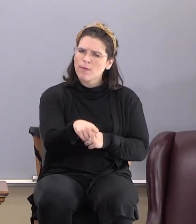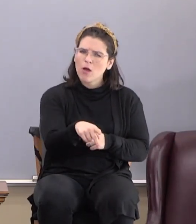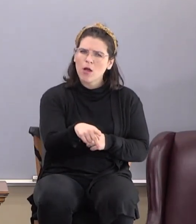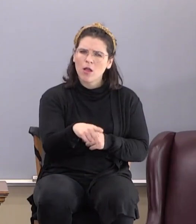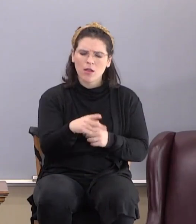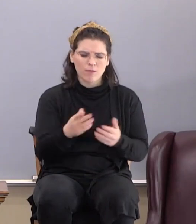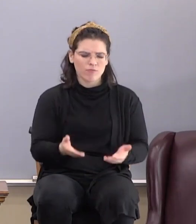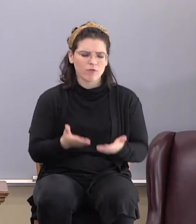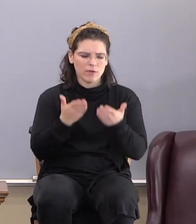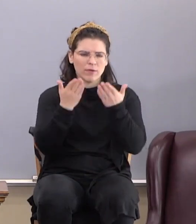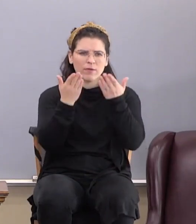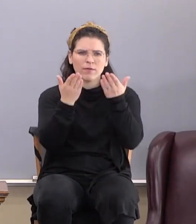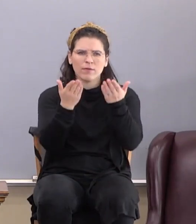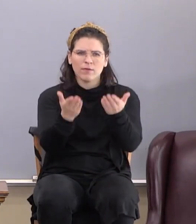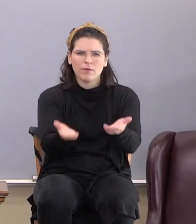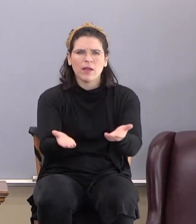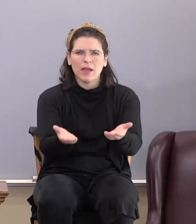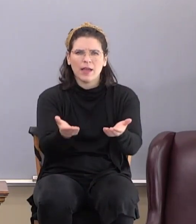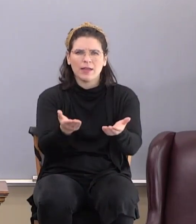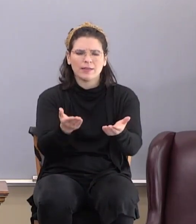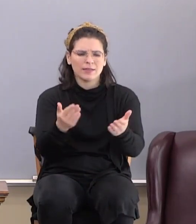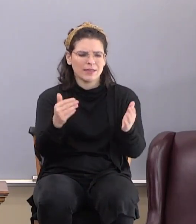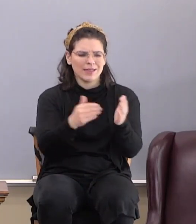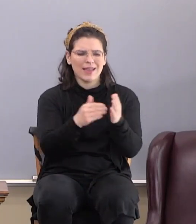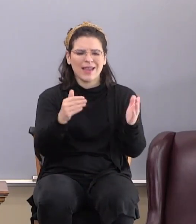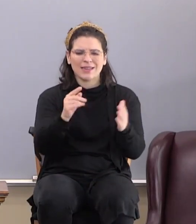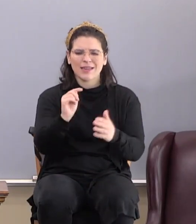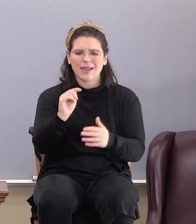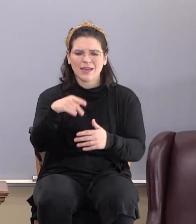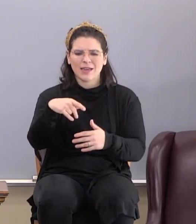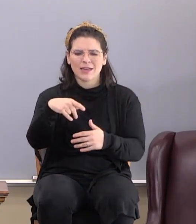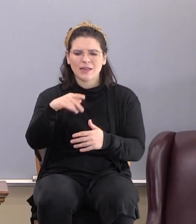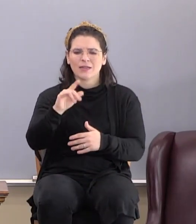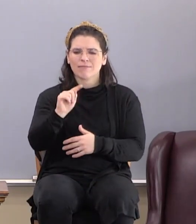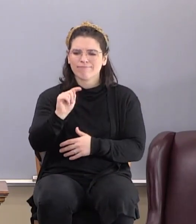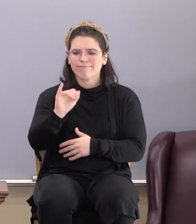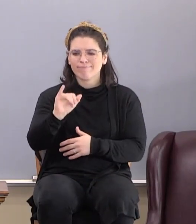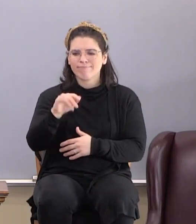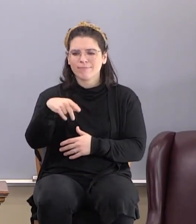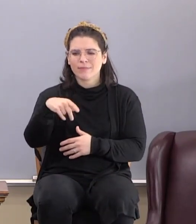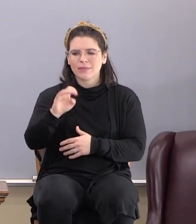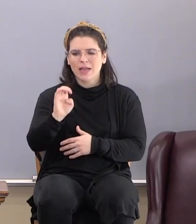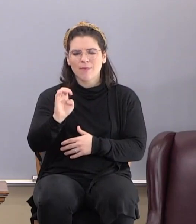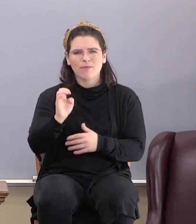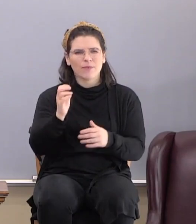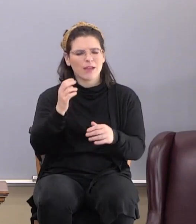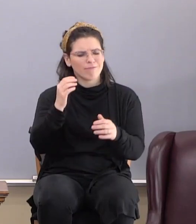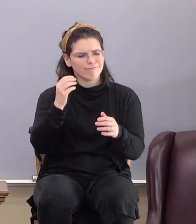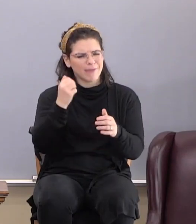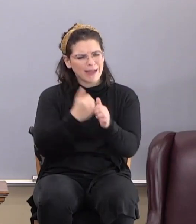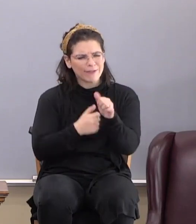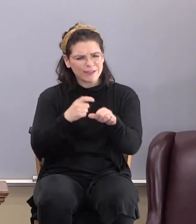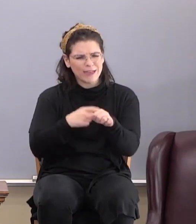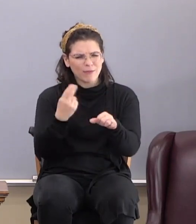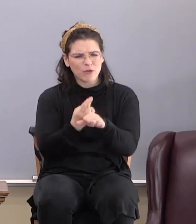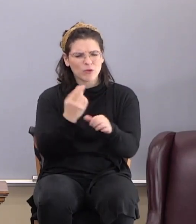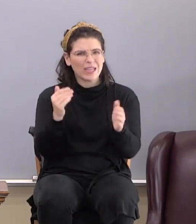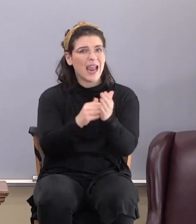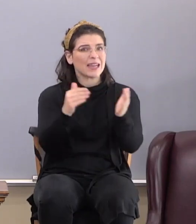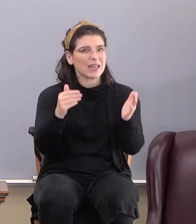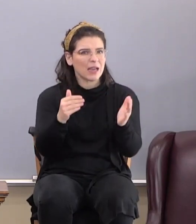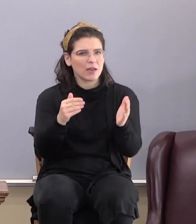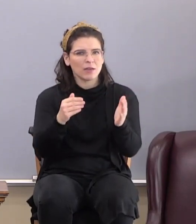he provides the antitype. Now, every time I use the word anti, what do most people